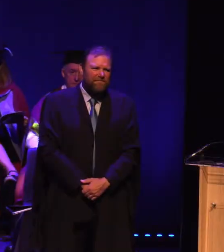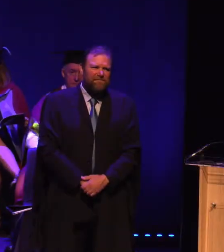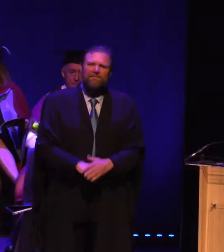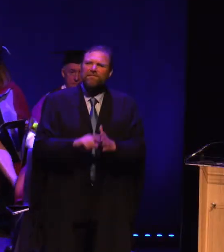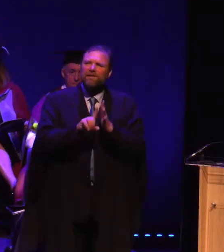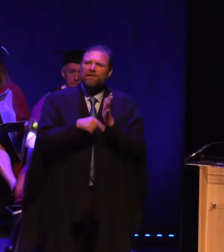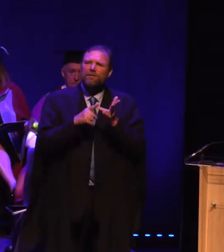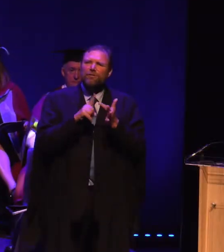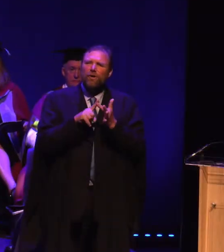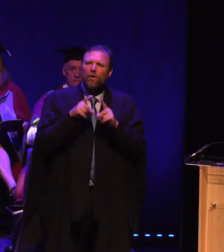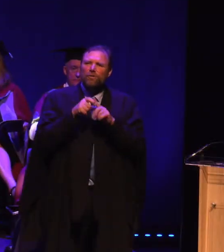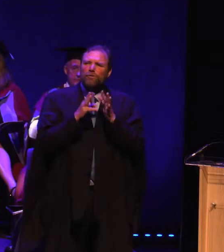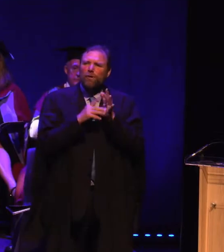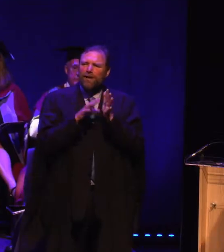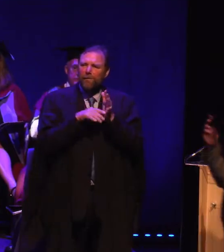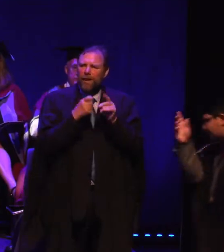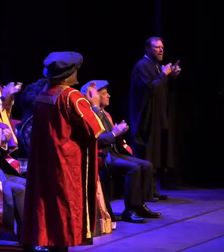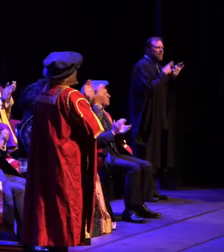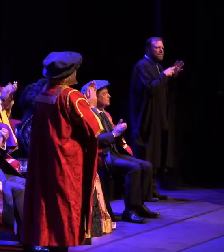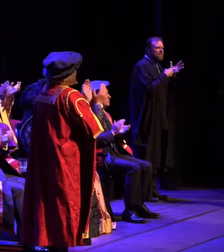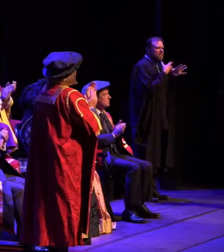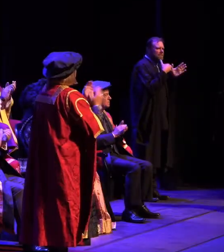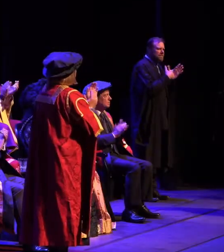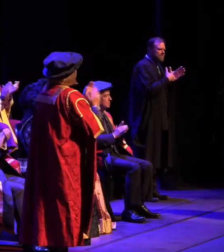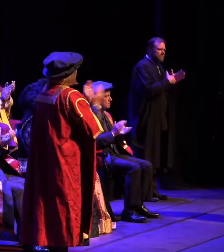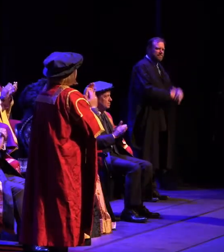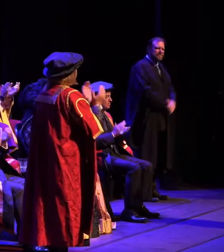Joe Dominguez.